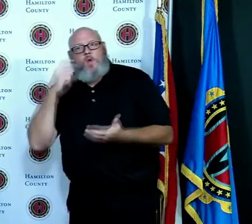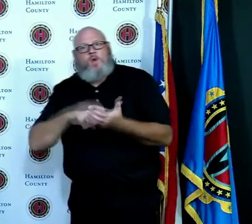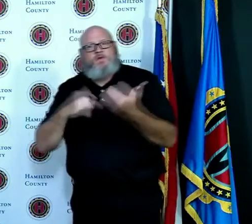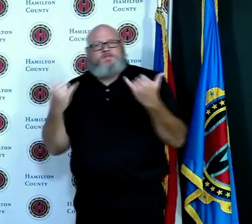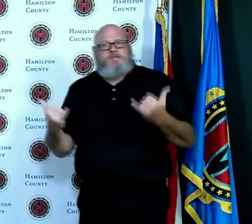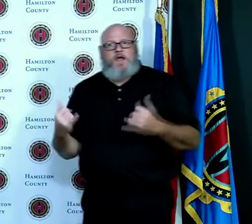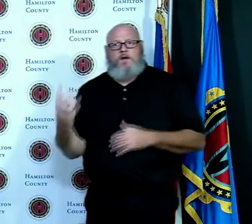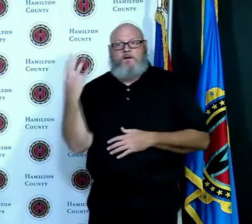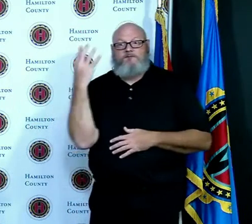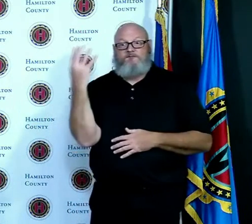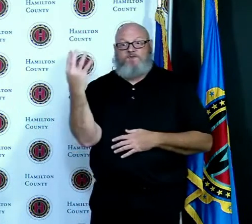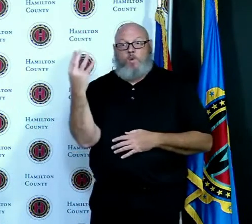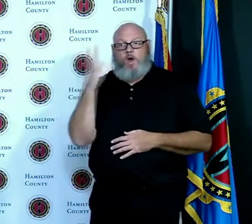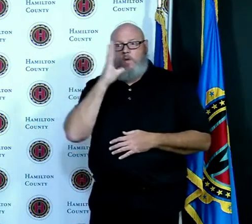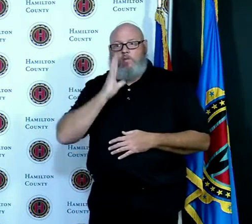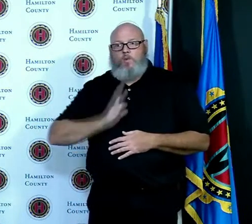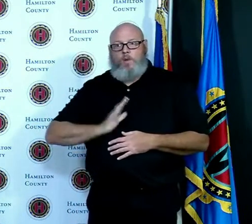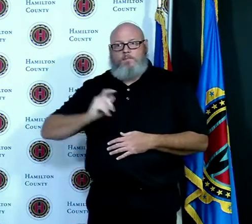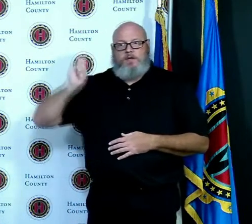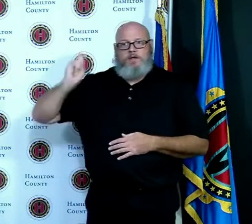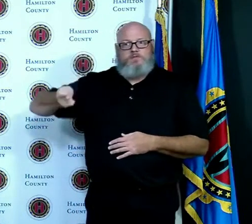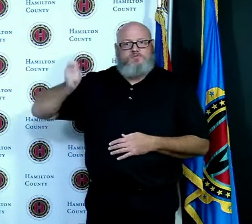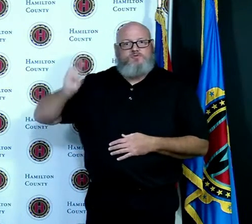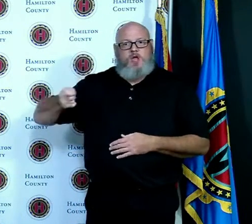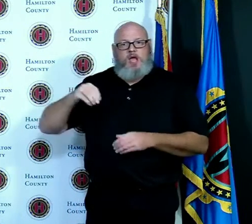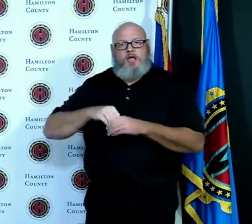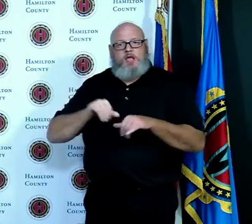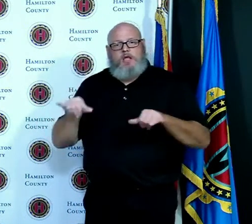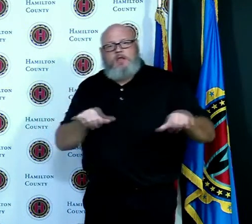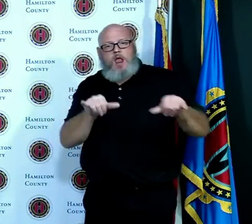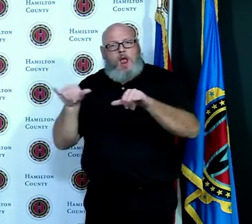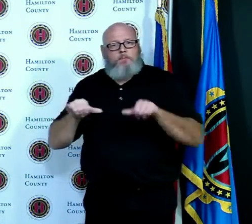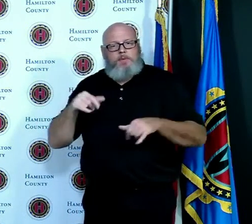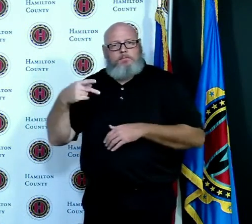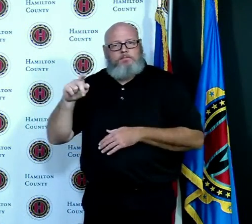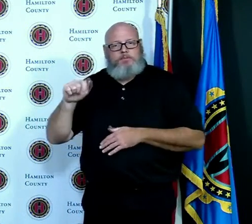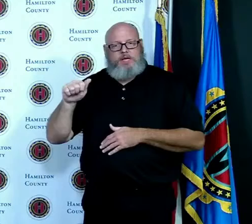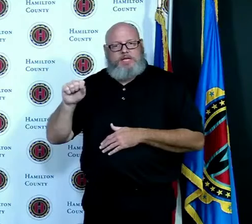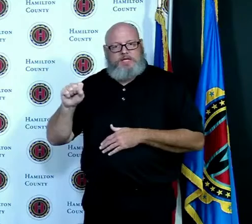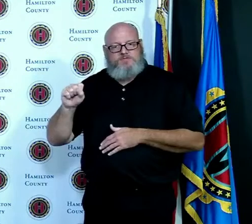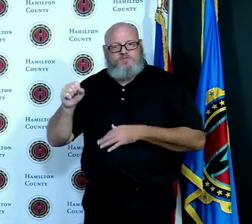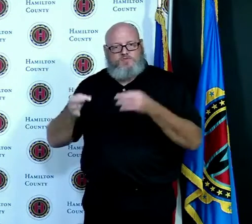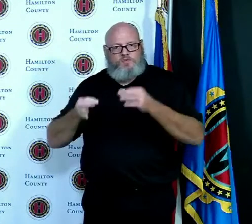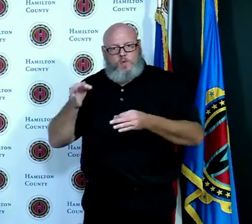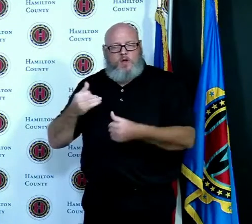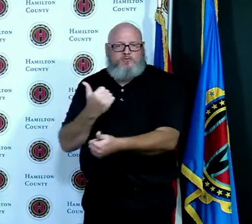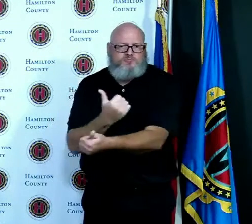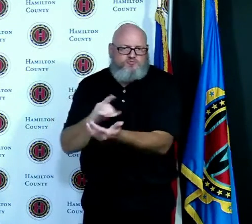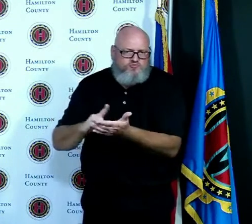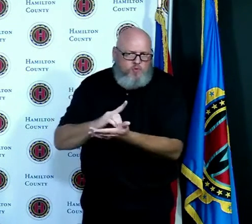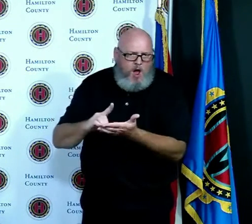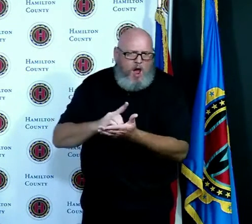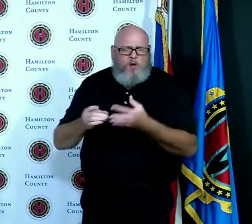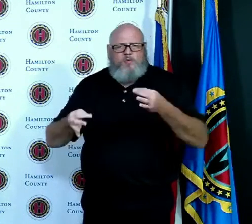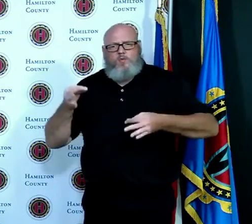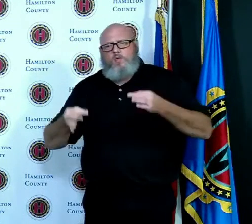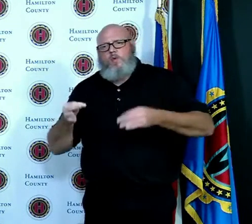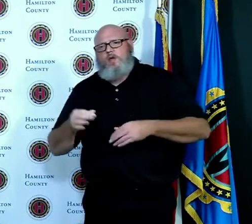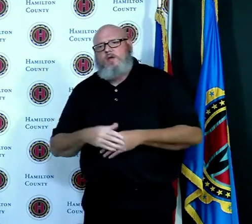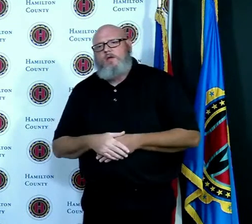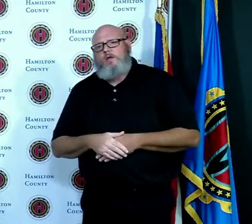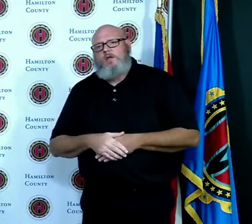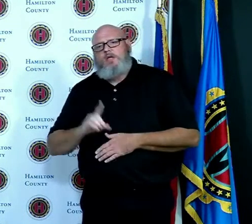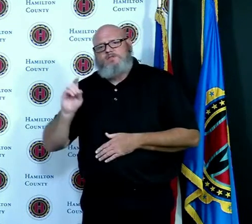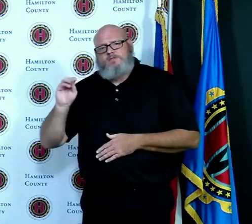common pleas court judges, including the judge that won the drug court and domestic relations, and there was another key one